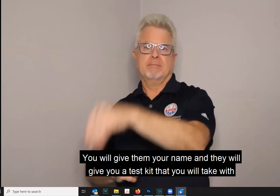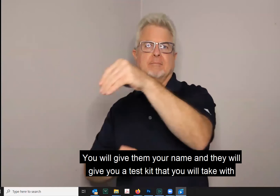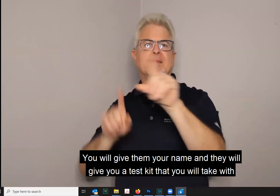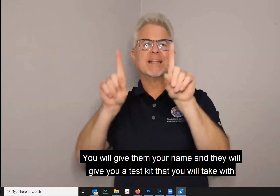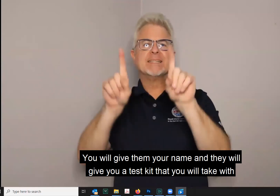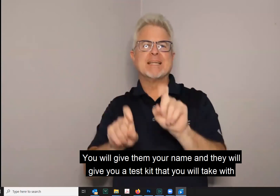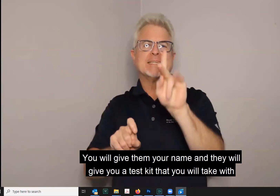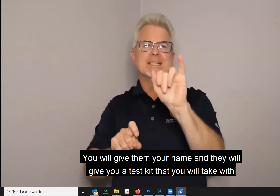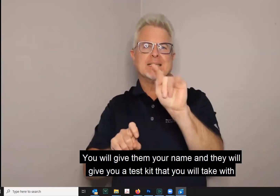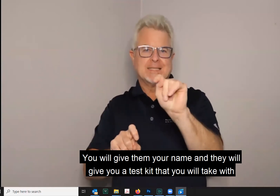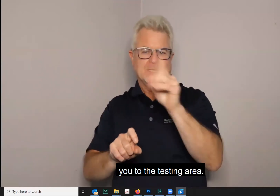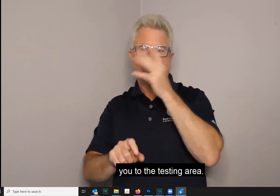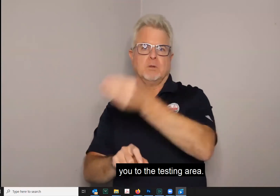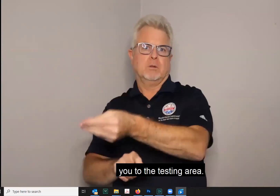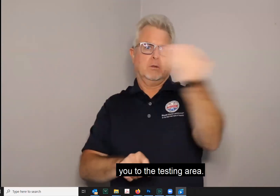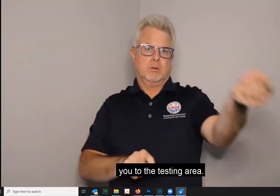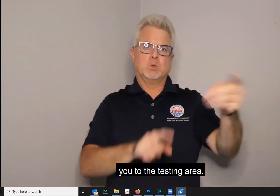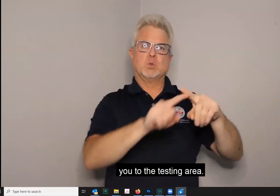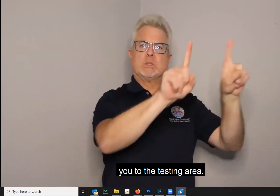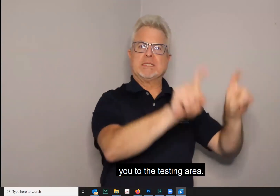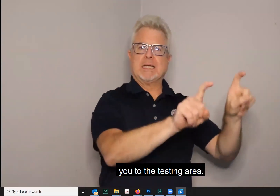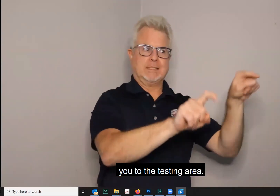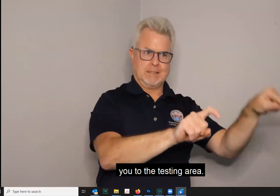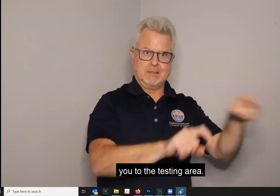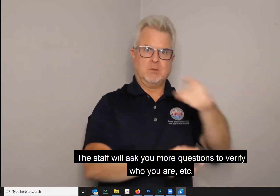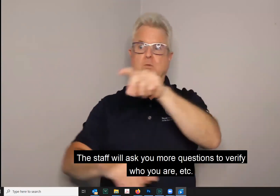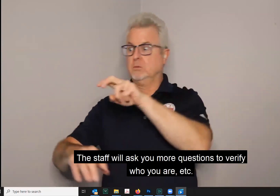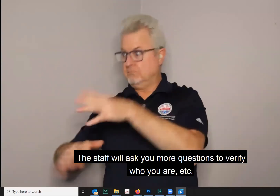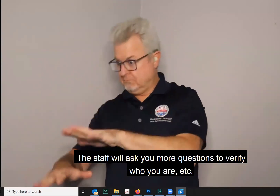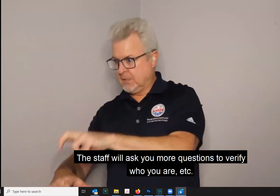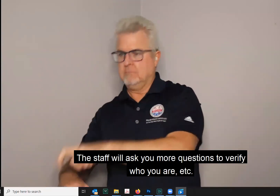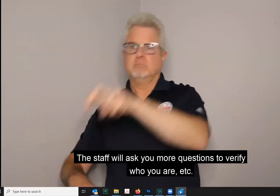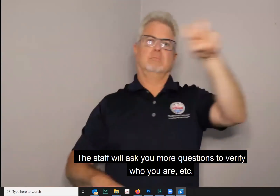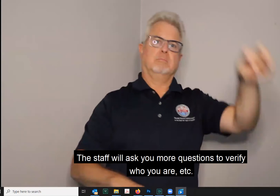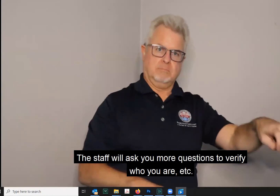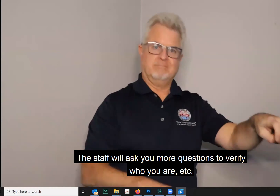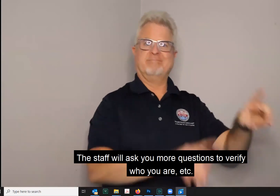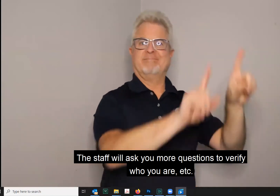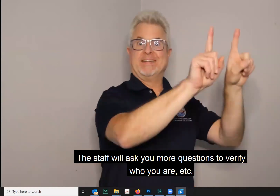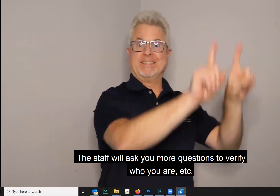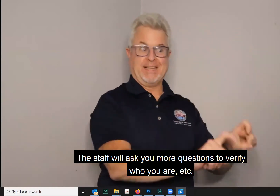give them your name, and they will give you a test kit that you will take with you to the testing area.